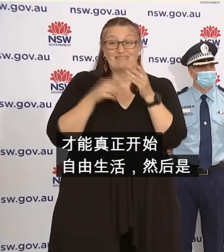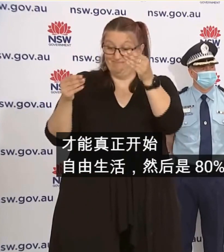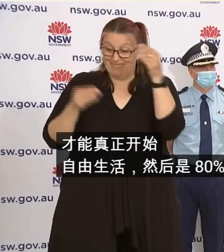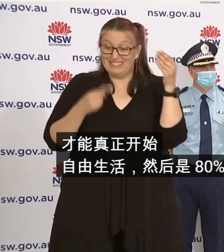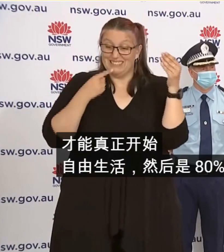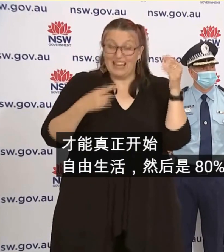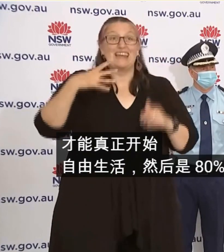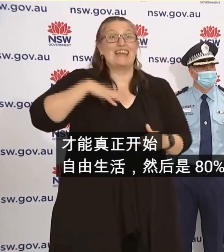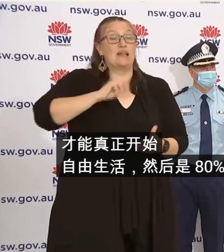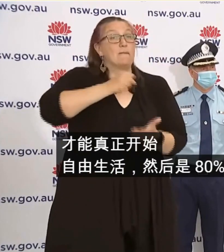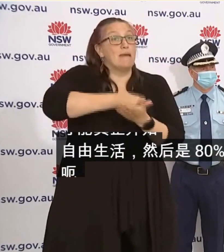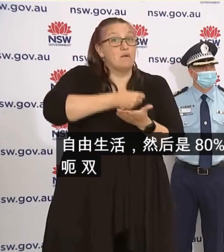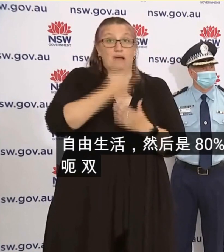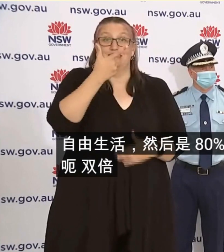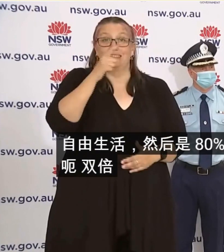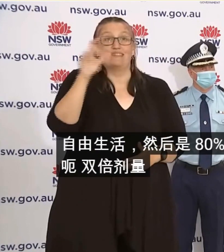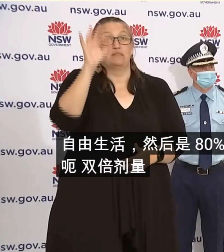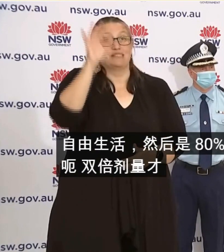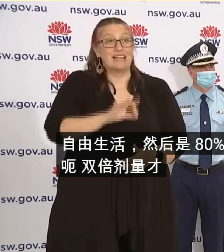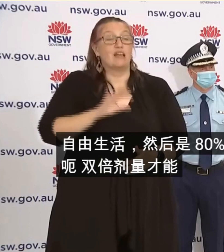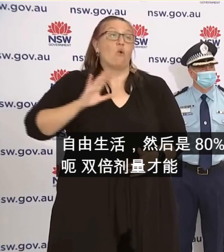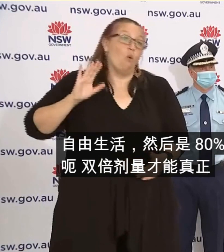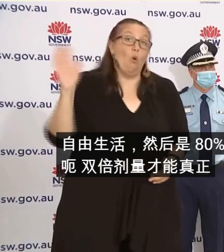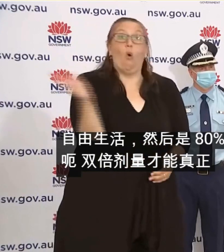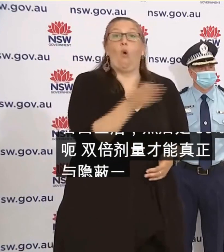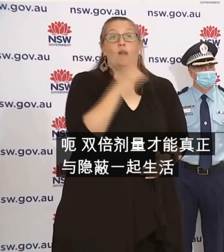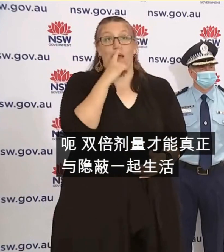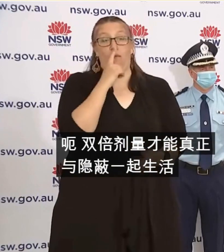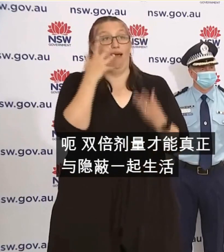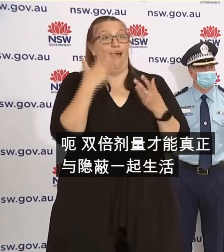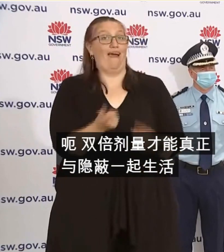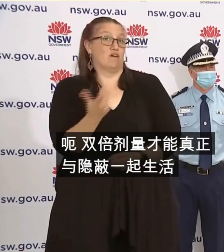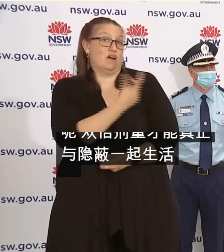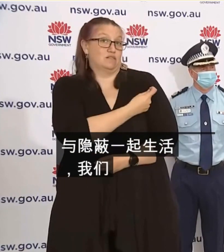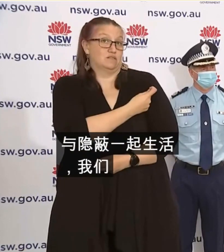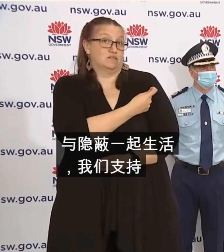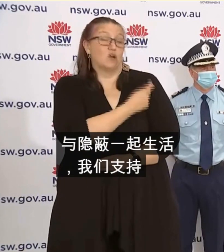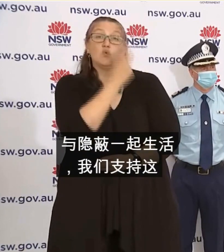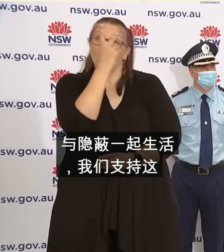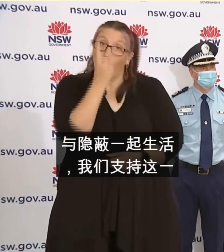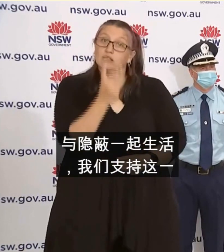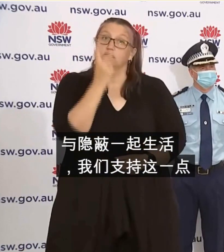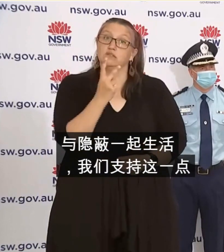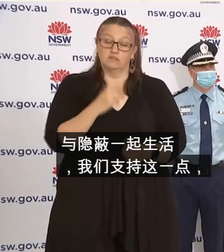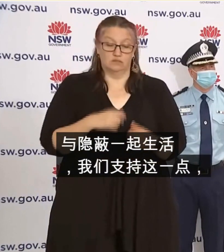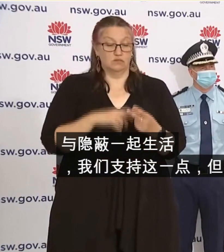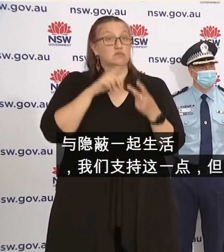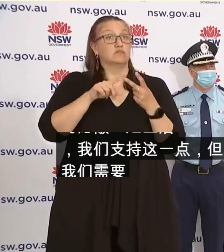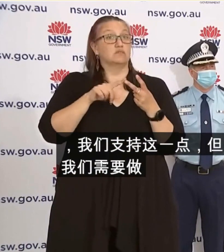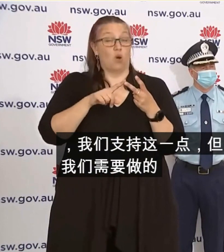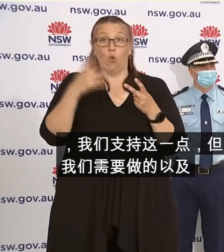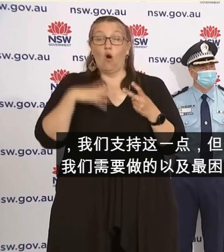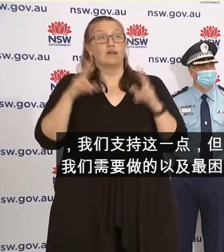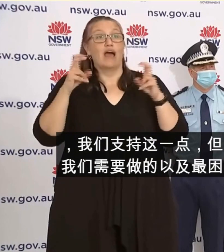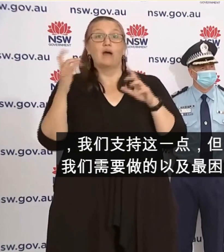and then 80% double dose before you can actually live with COVID. And we support that. However, what we need